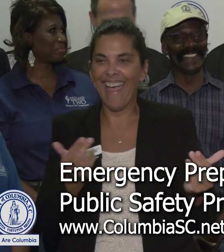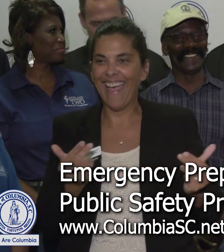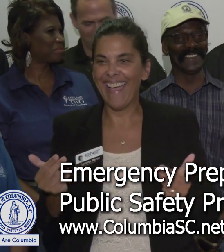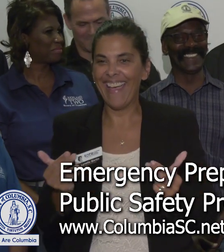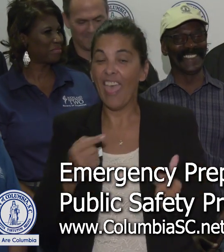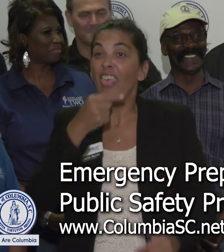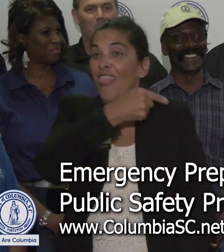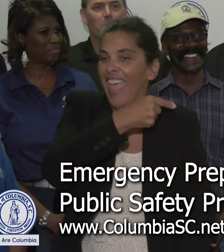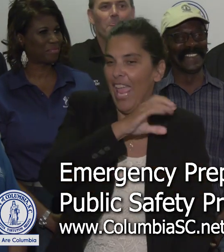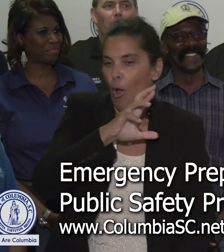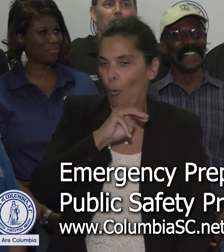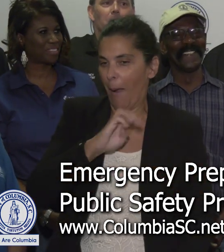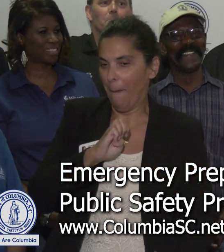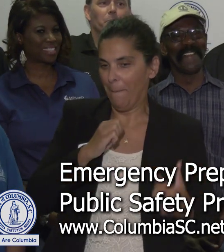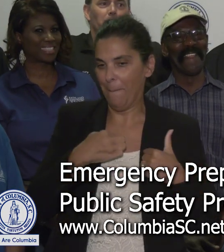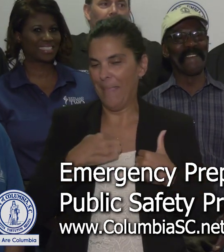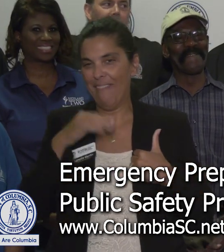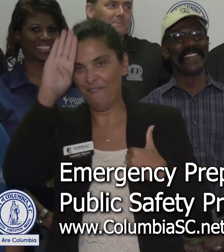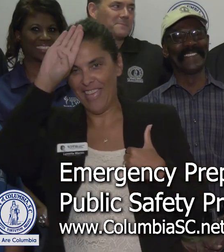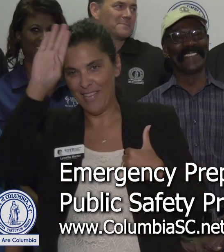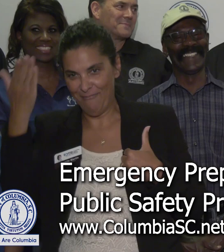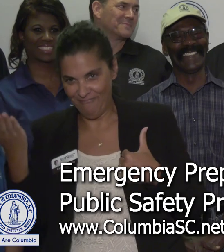They ain't crime, I'm just in fire.